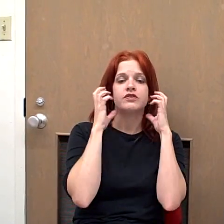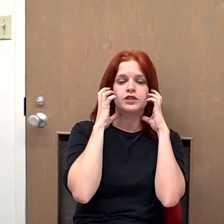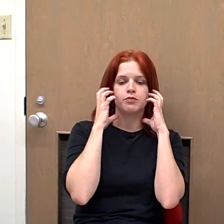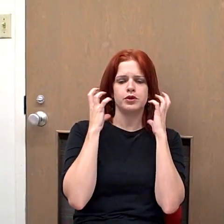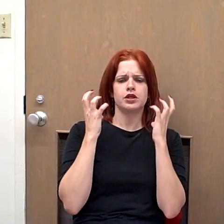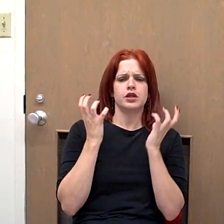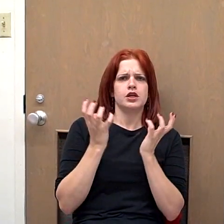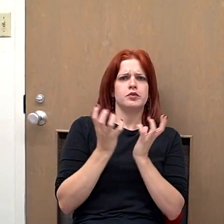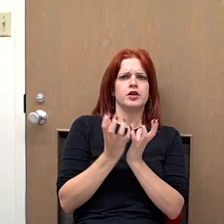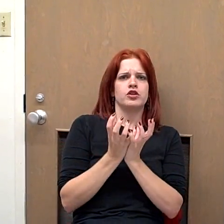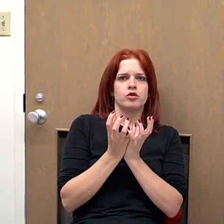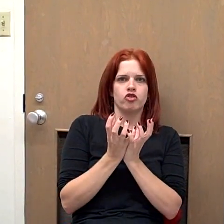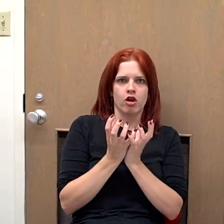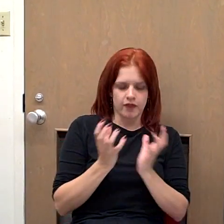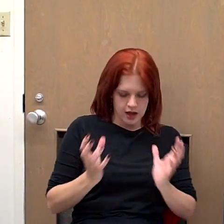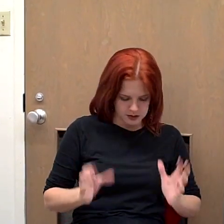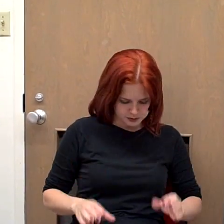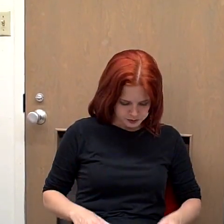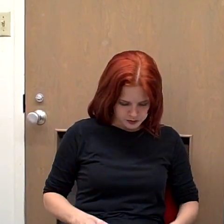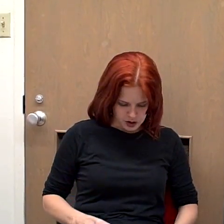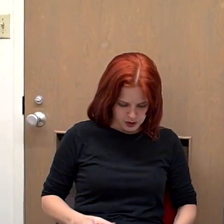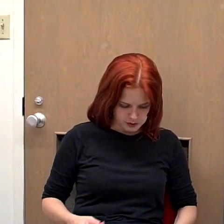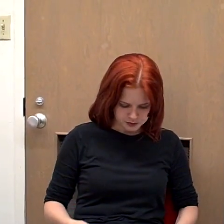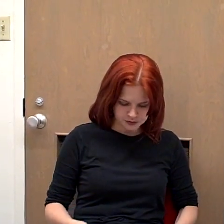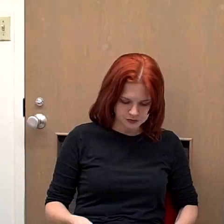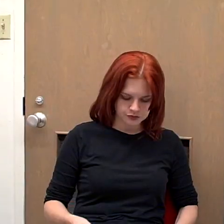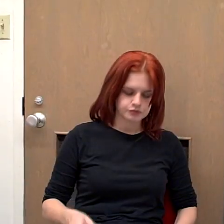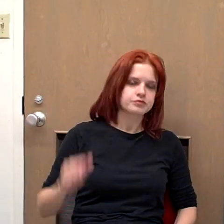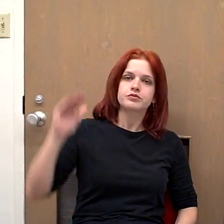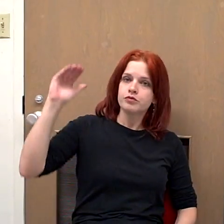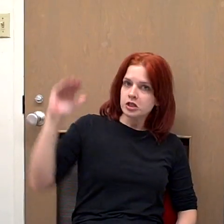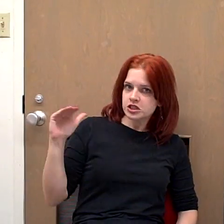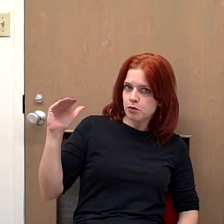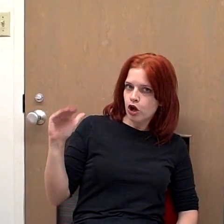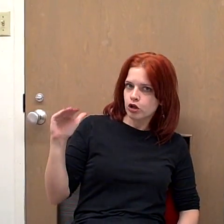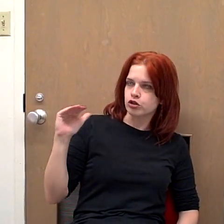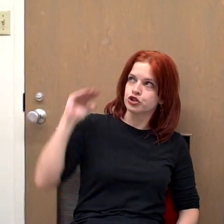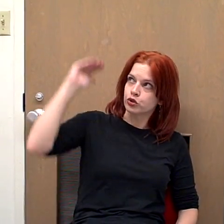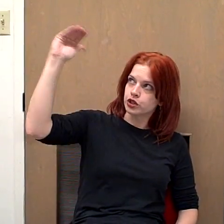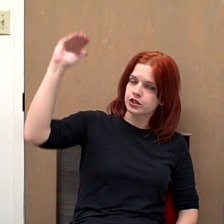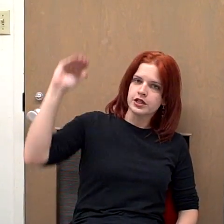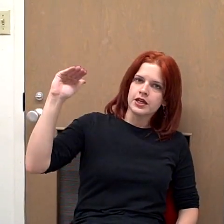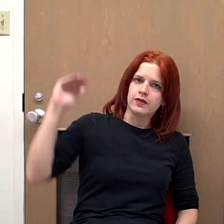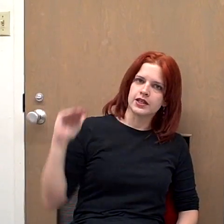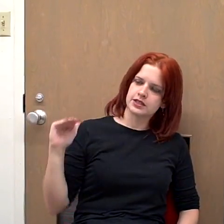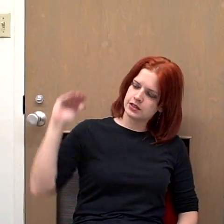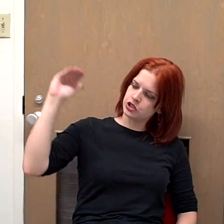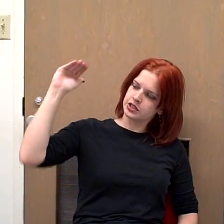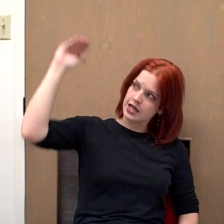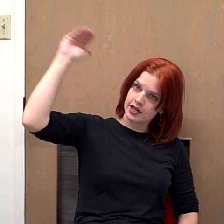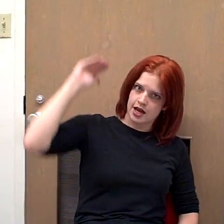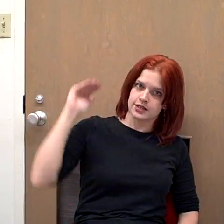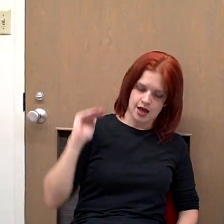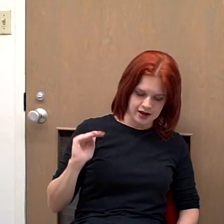it's a big beard, you would draw it that way. Small or short, this just indicates height.